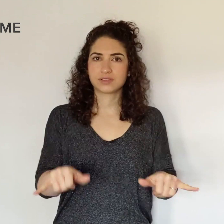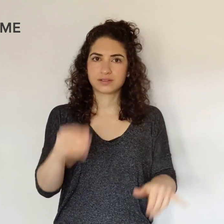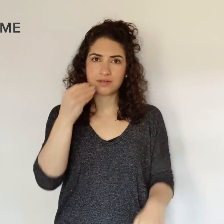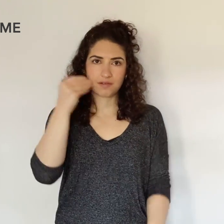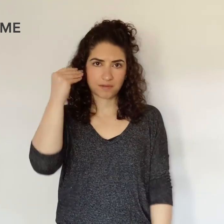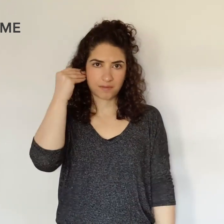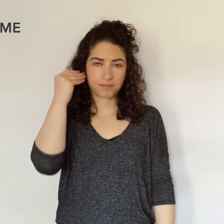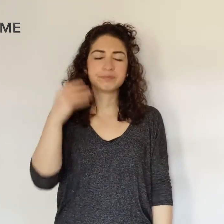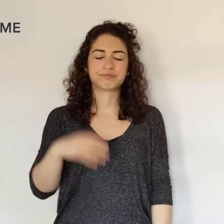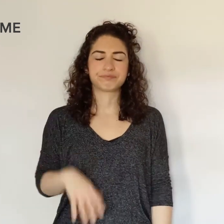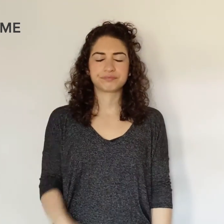Stay home.